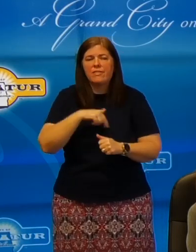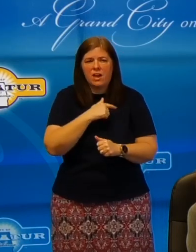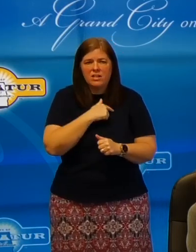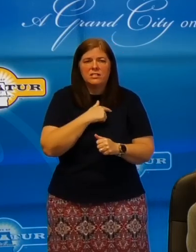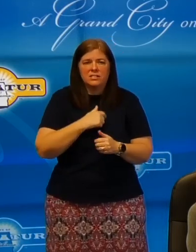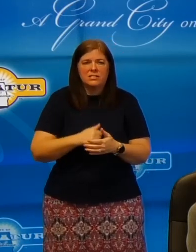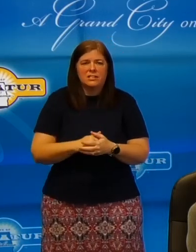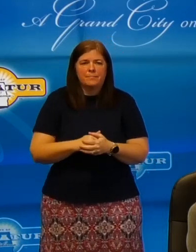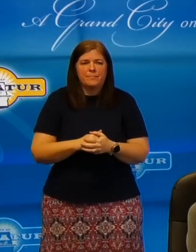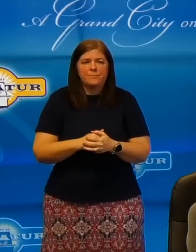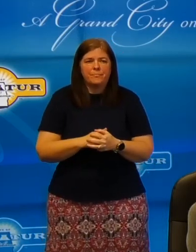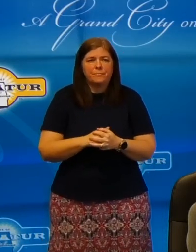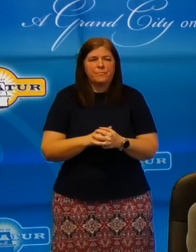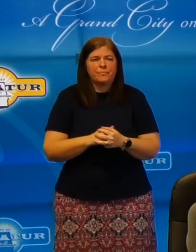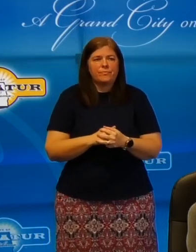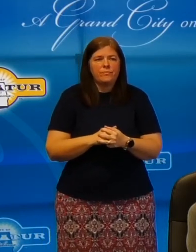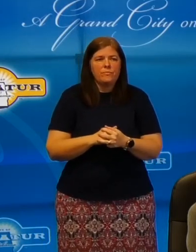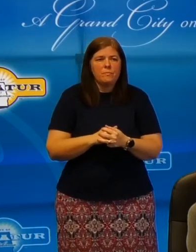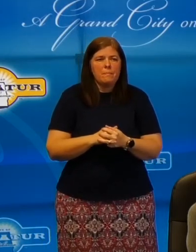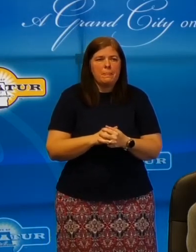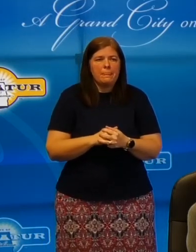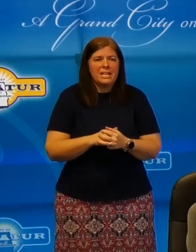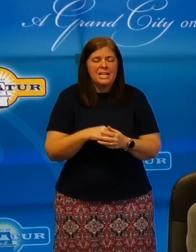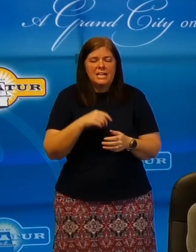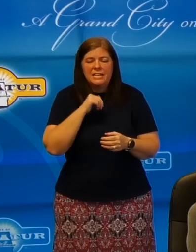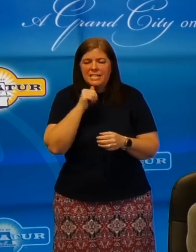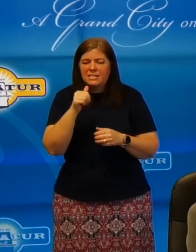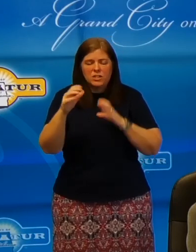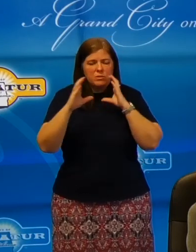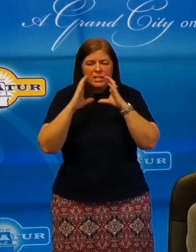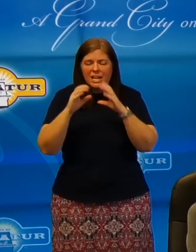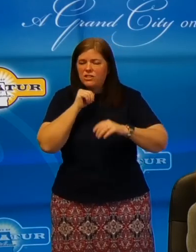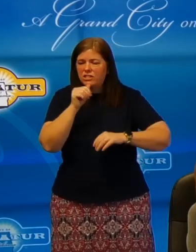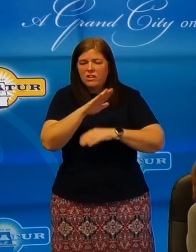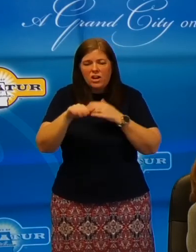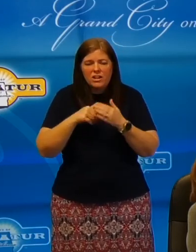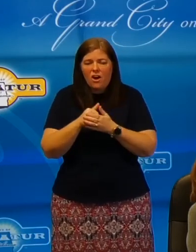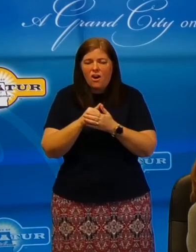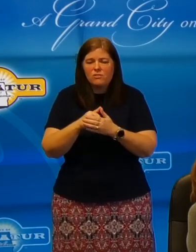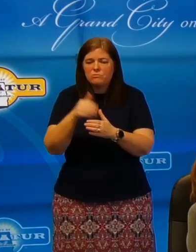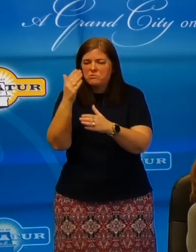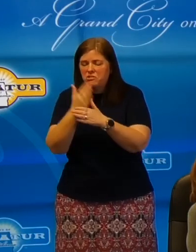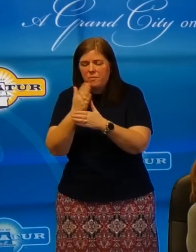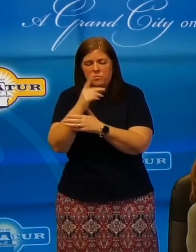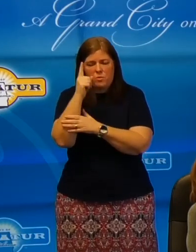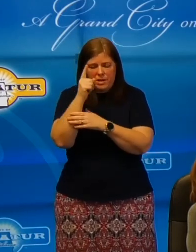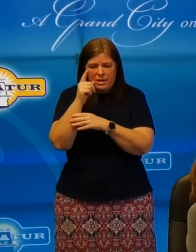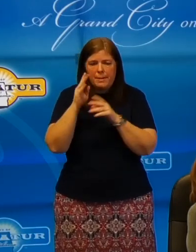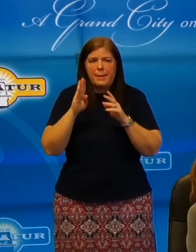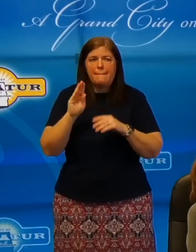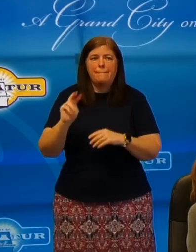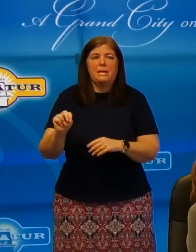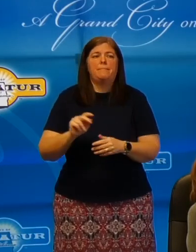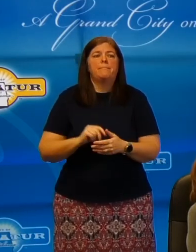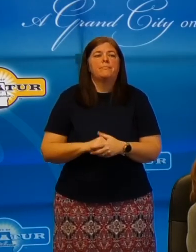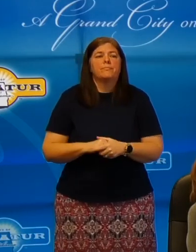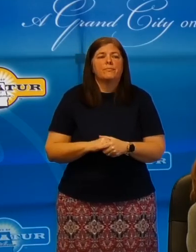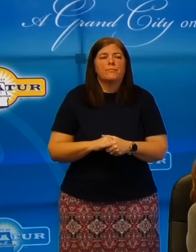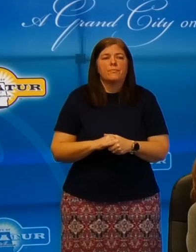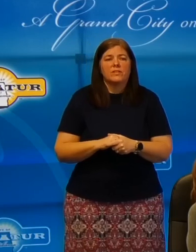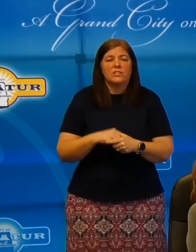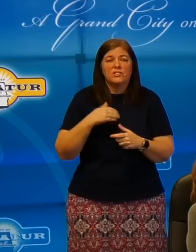is not at all hindered one bit. So we are going on his recommendations. So